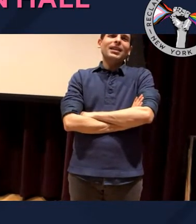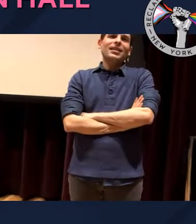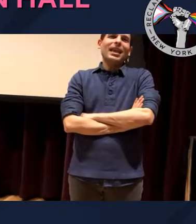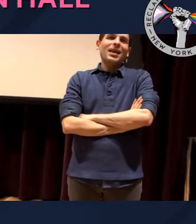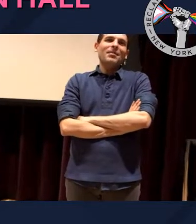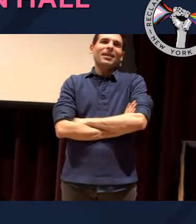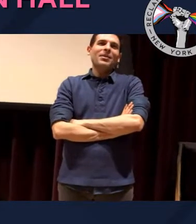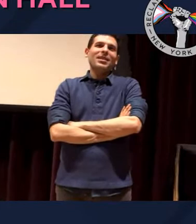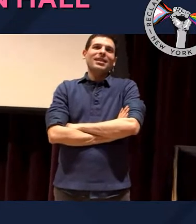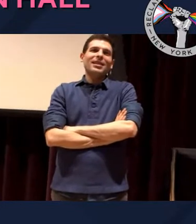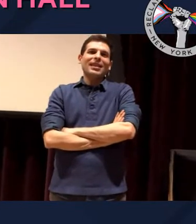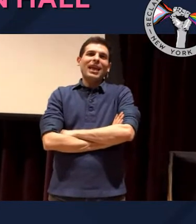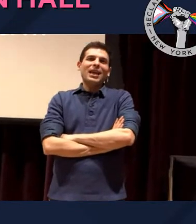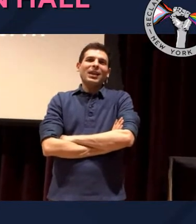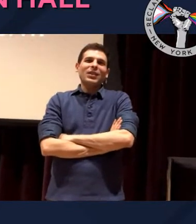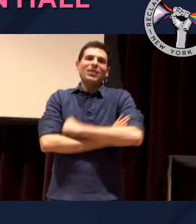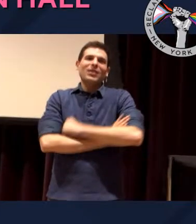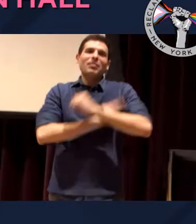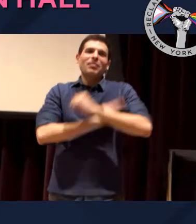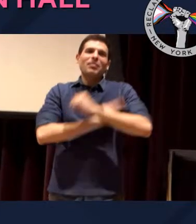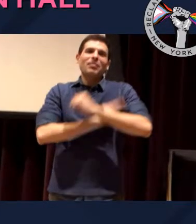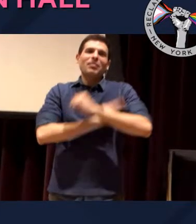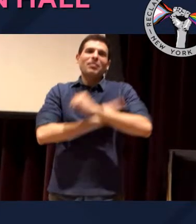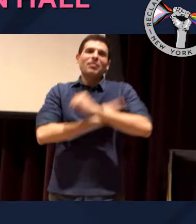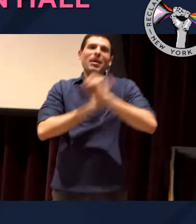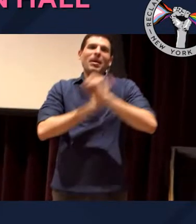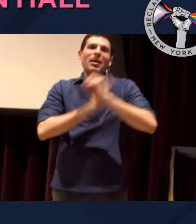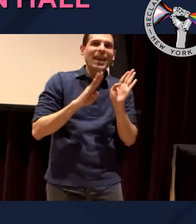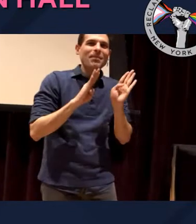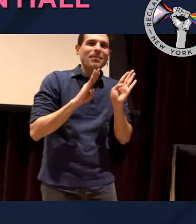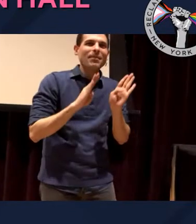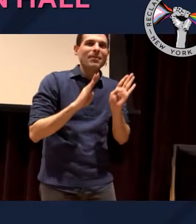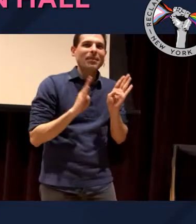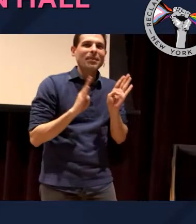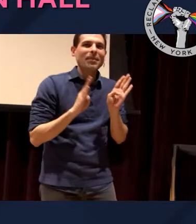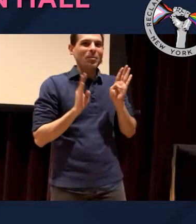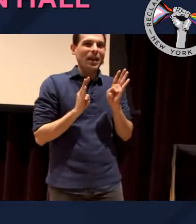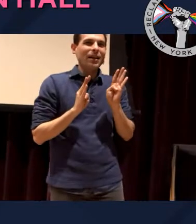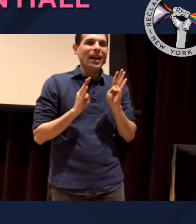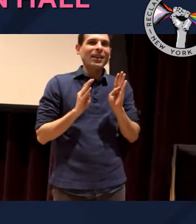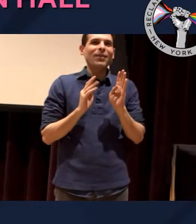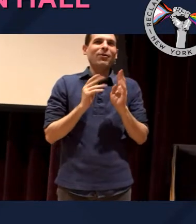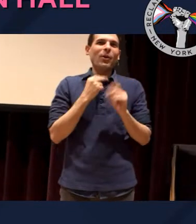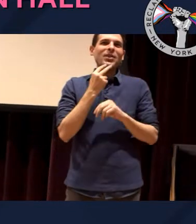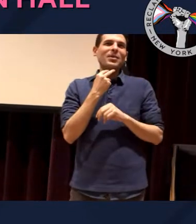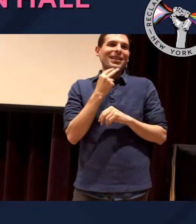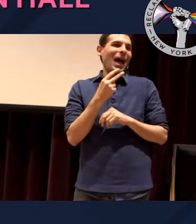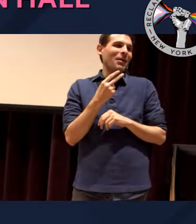I want to frame up a tiny. Graham's doing